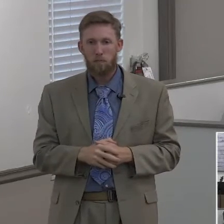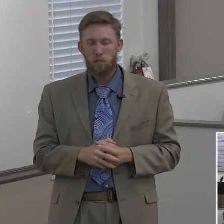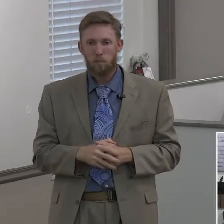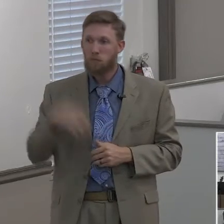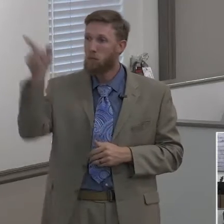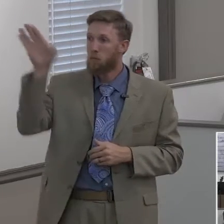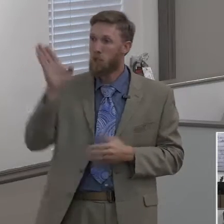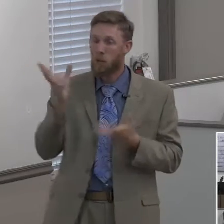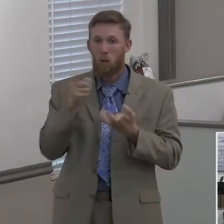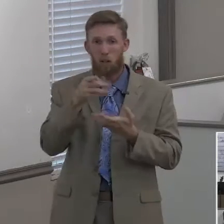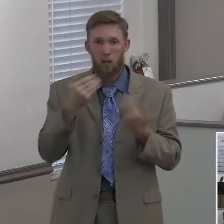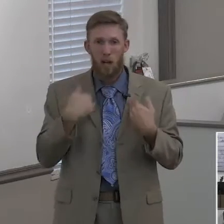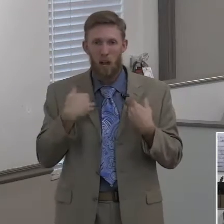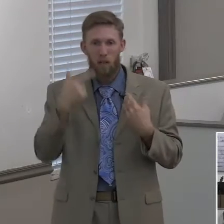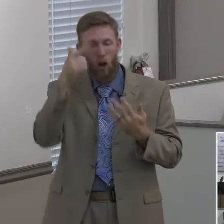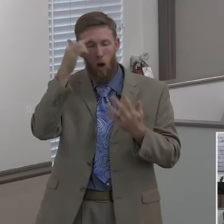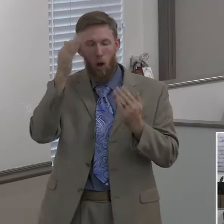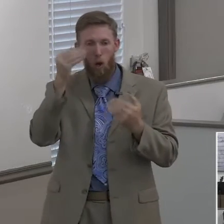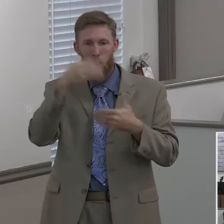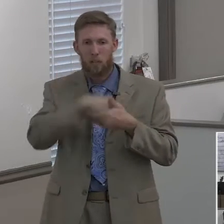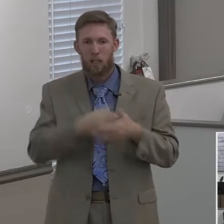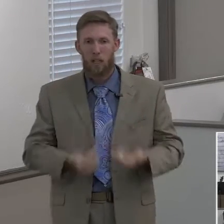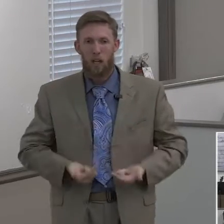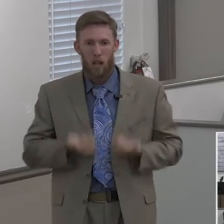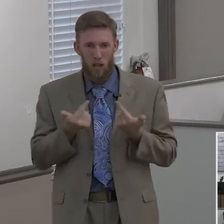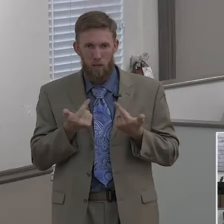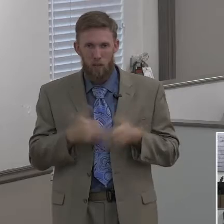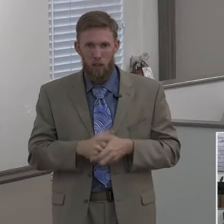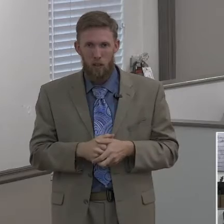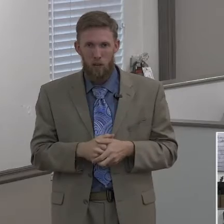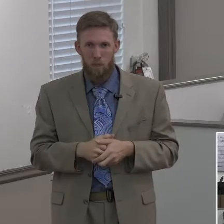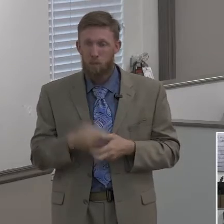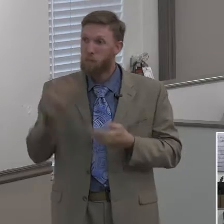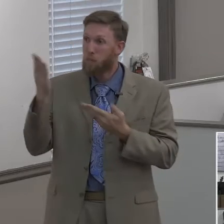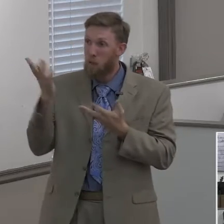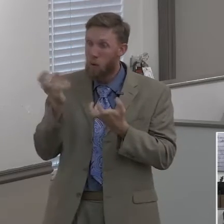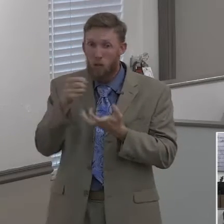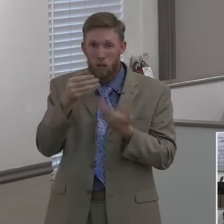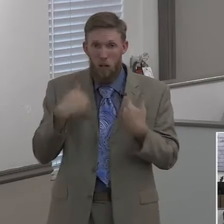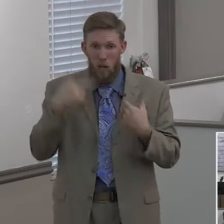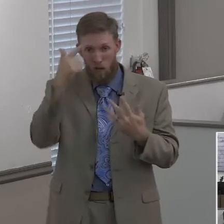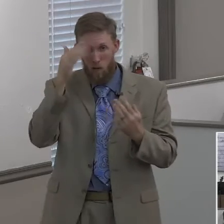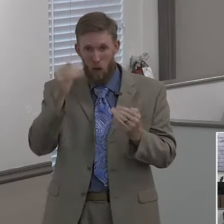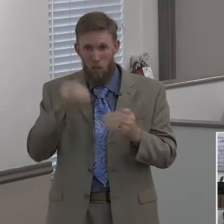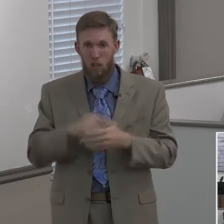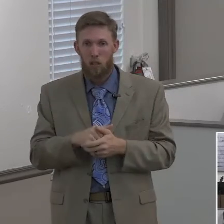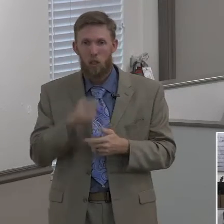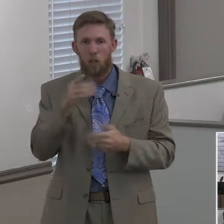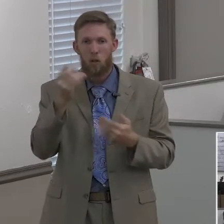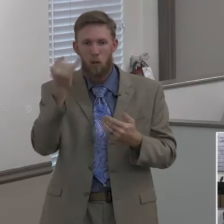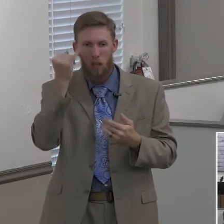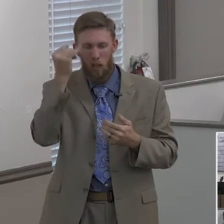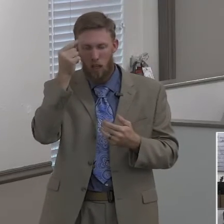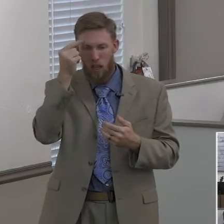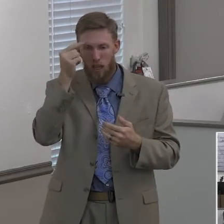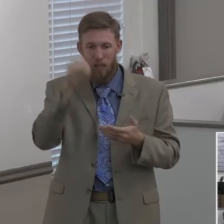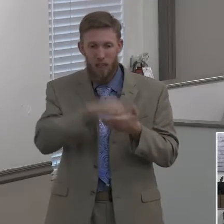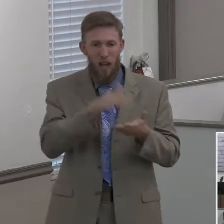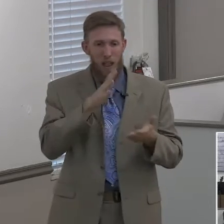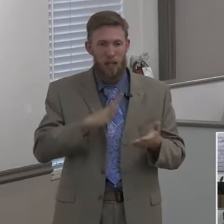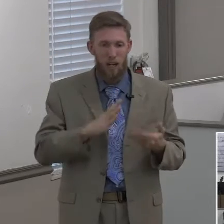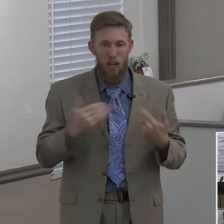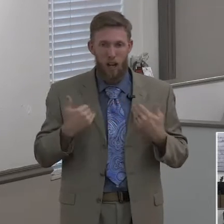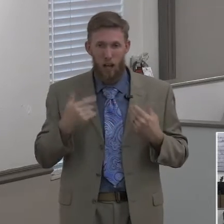God wants you to have hope in your life. He wants you to have hope. Just, do you think Jacqueline has hope